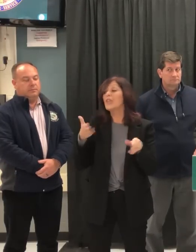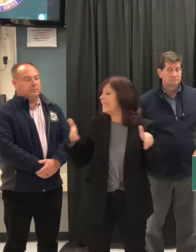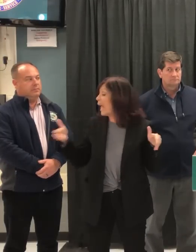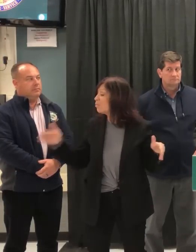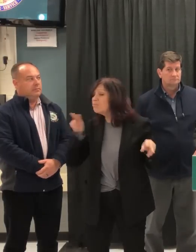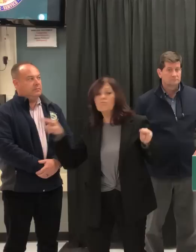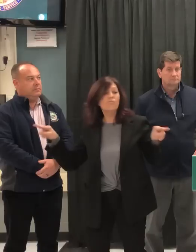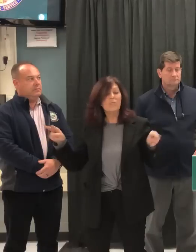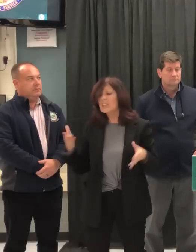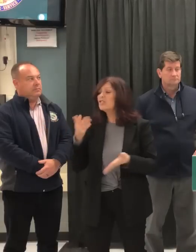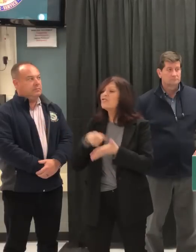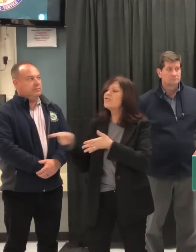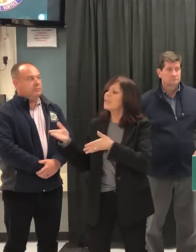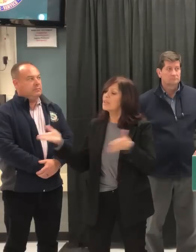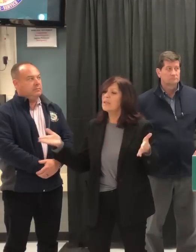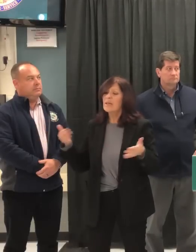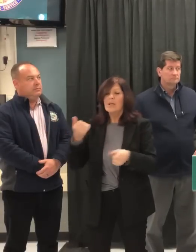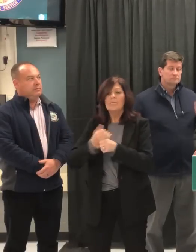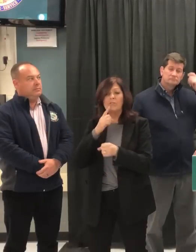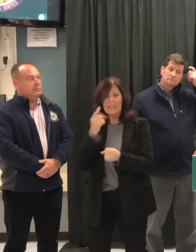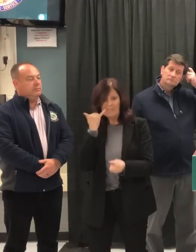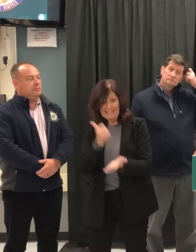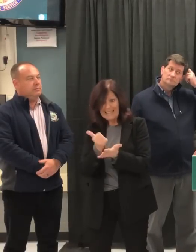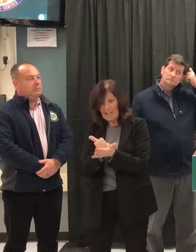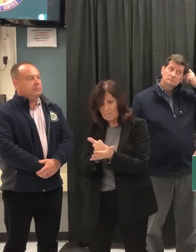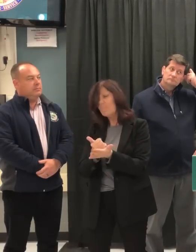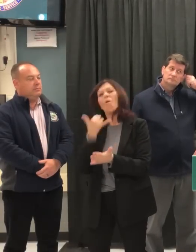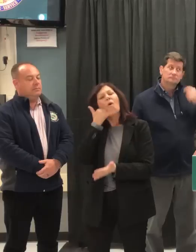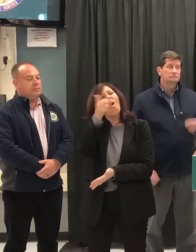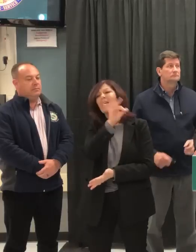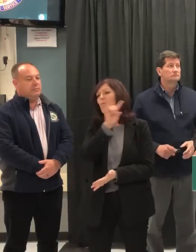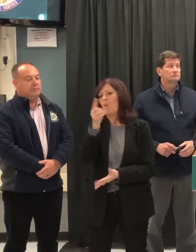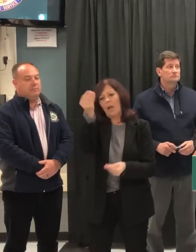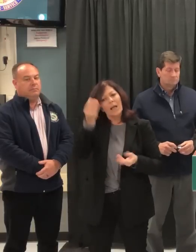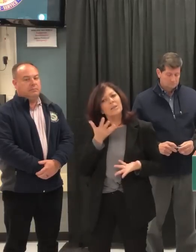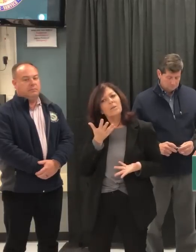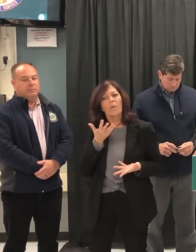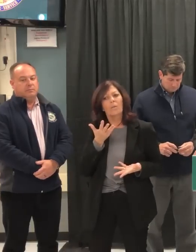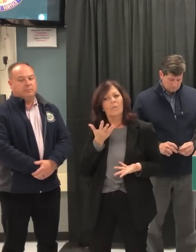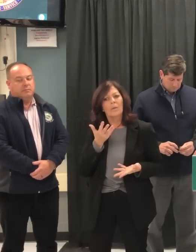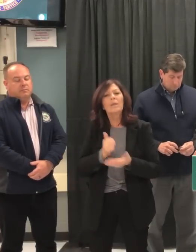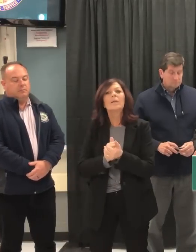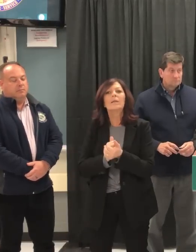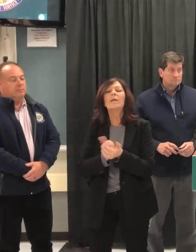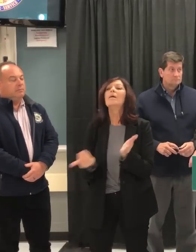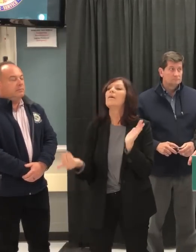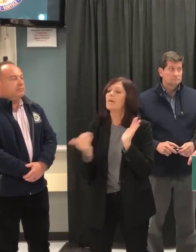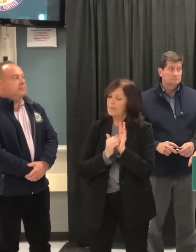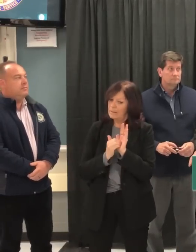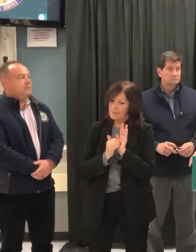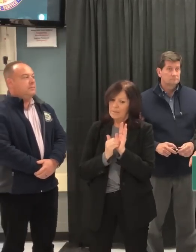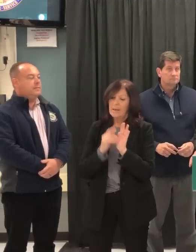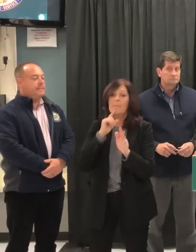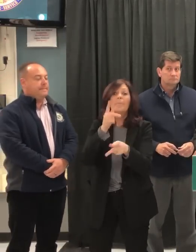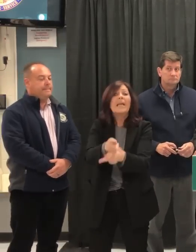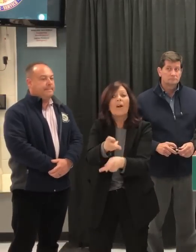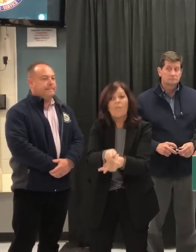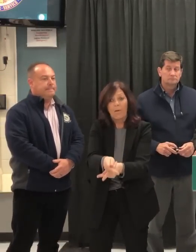on your neighbors. If anyone needs assistance, please call 911, let us know. And again, be